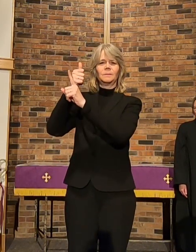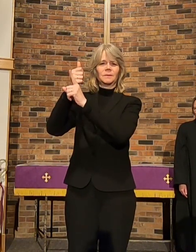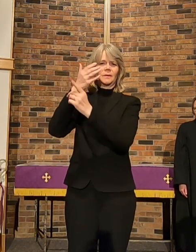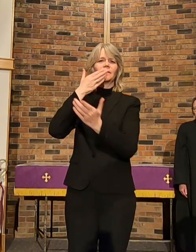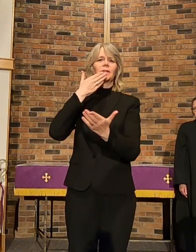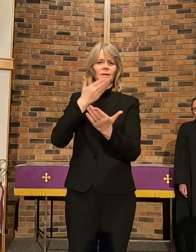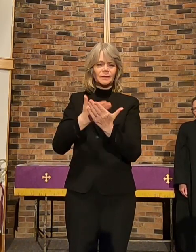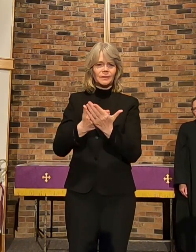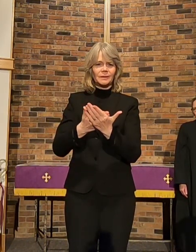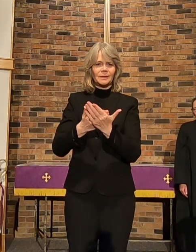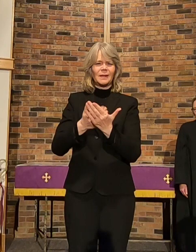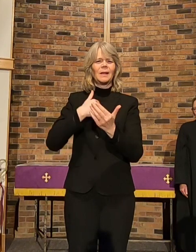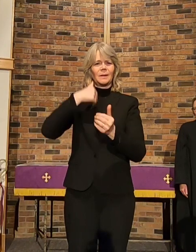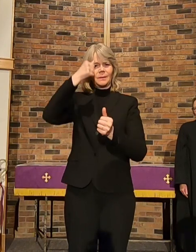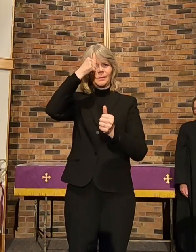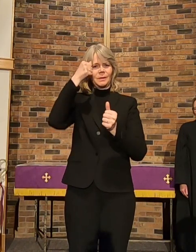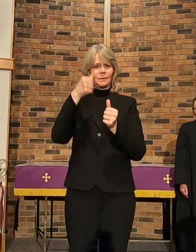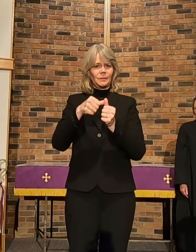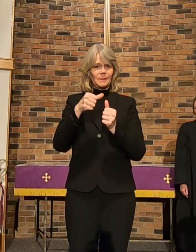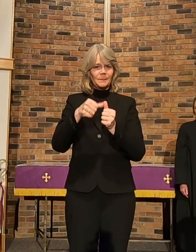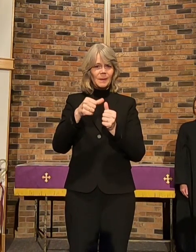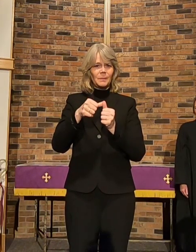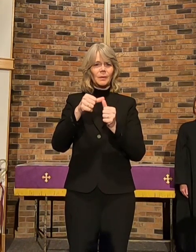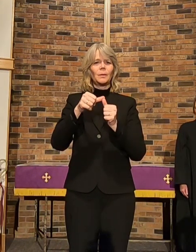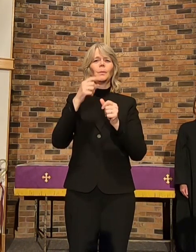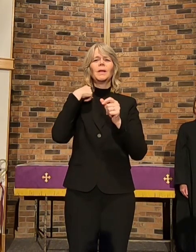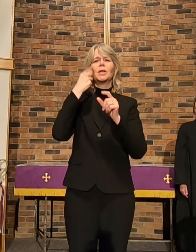And we also remember when Jesus is crucified.